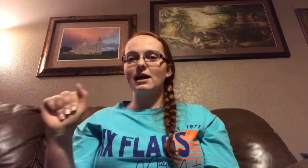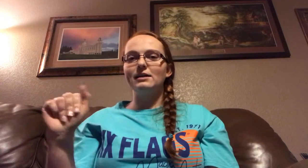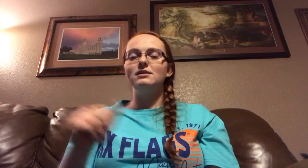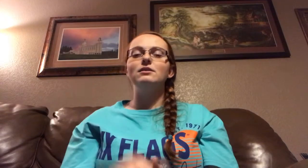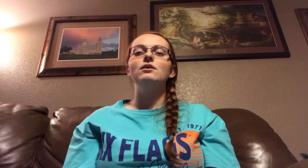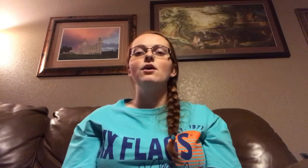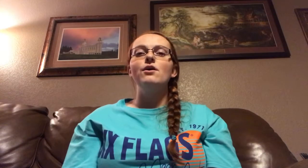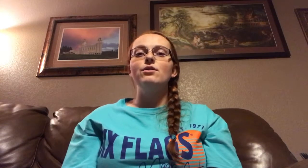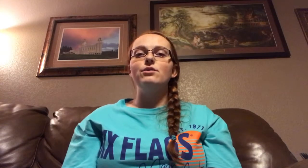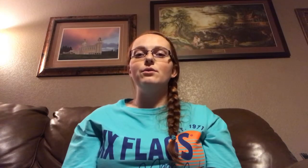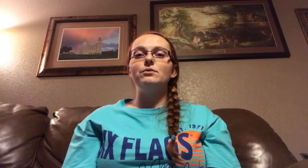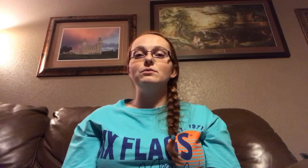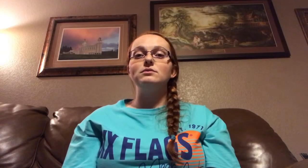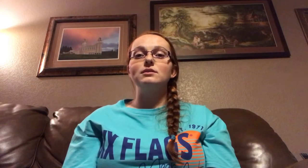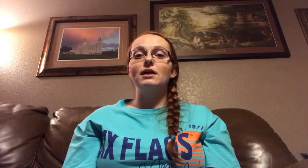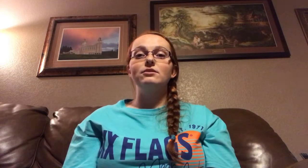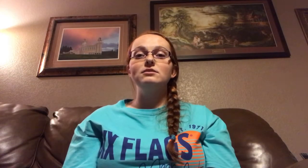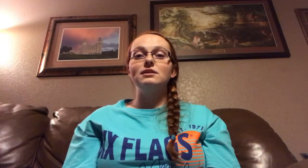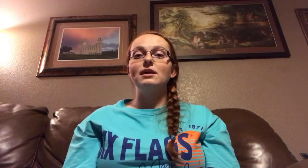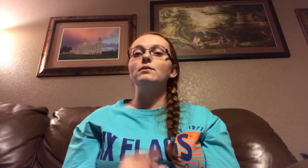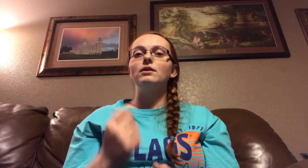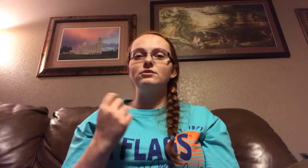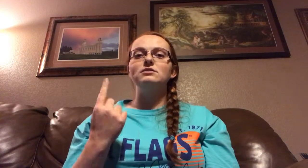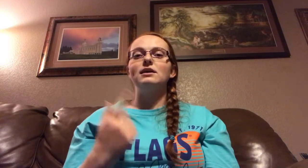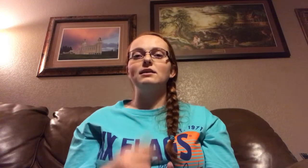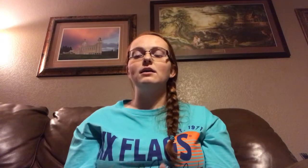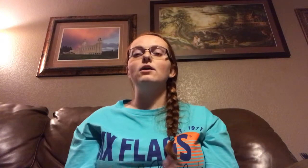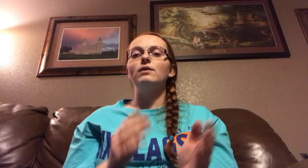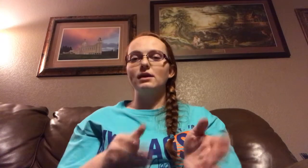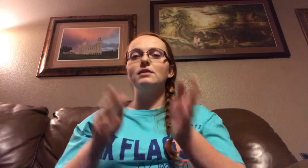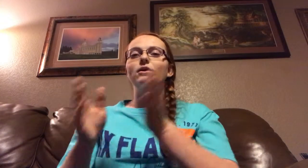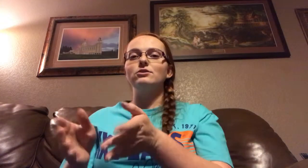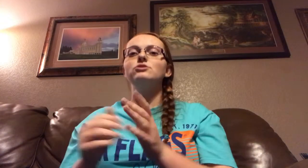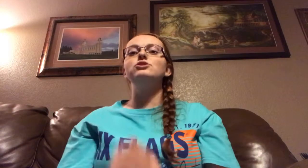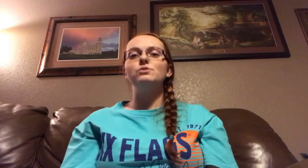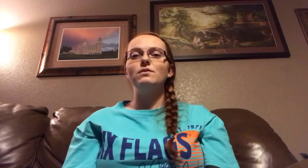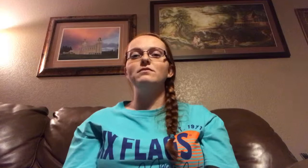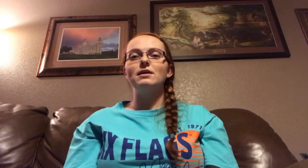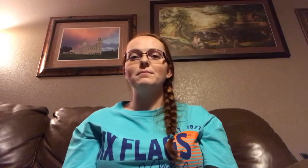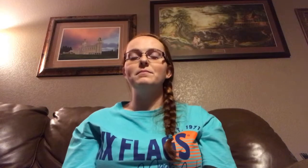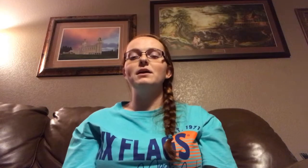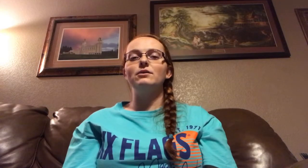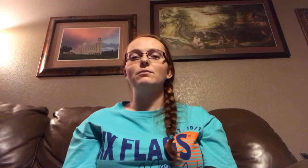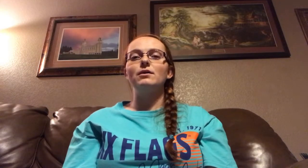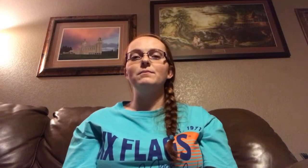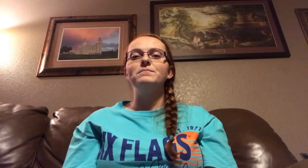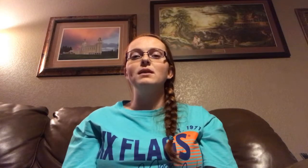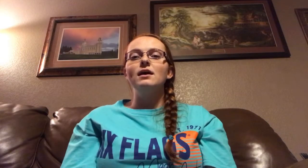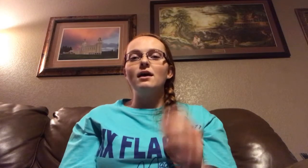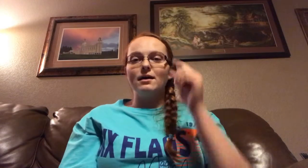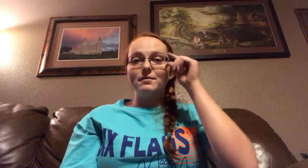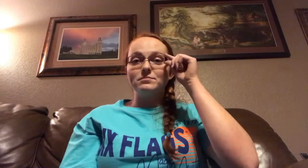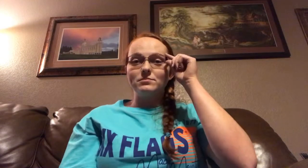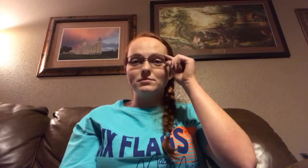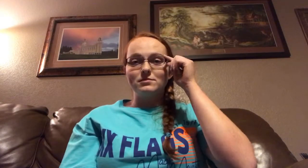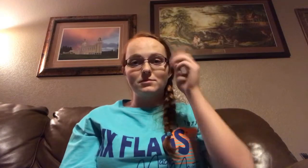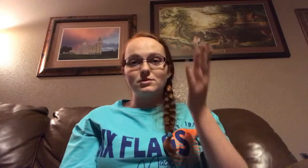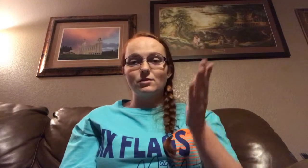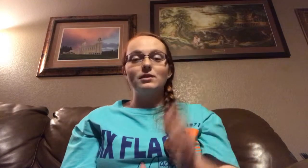slide those letters and they will understand that, okay, there are 2 of them in a row. So that's